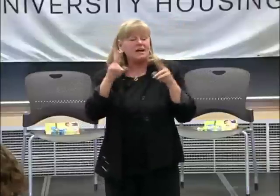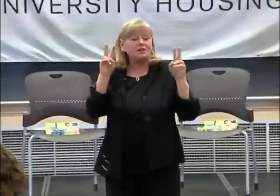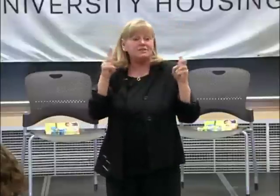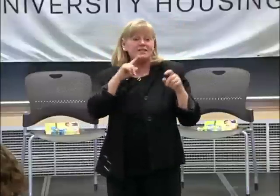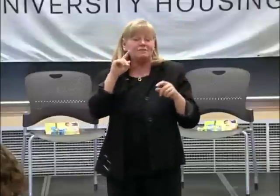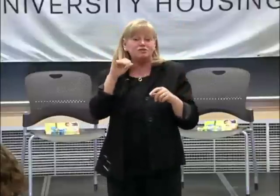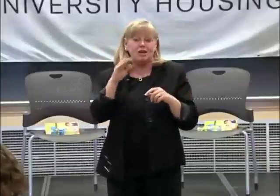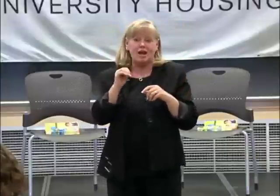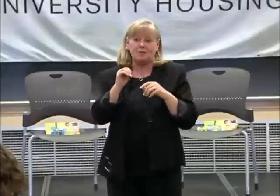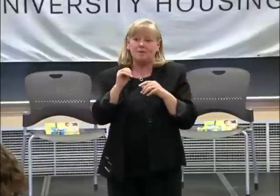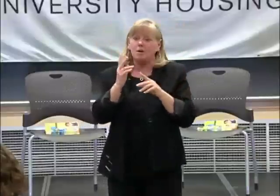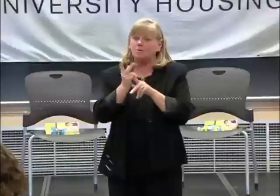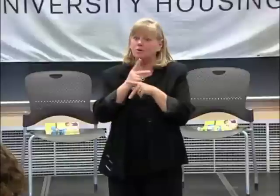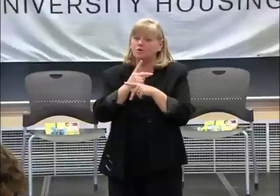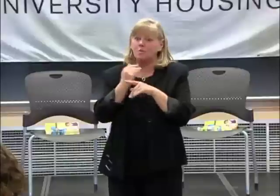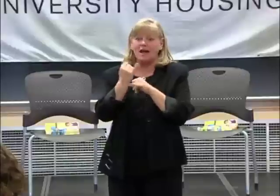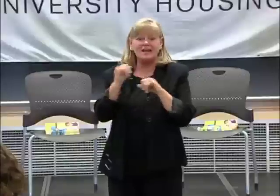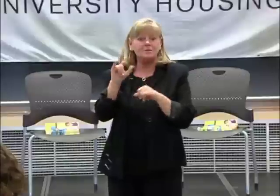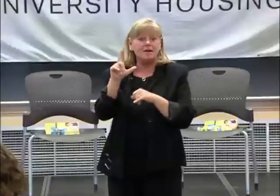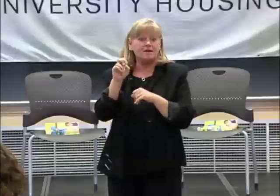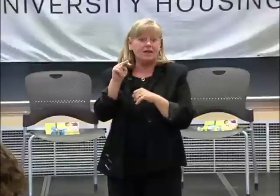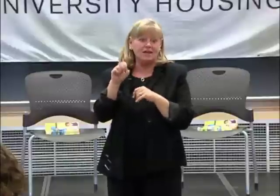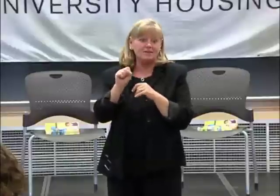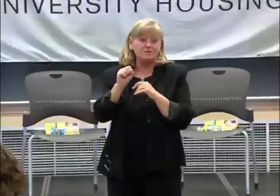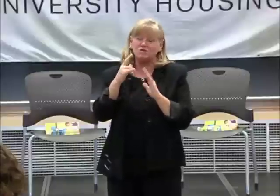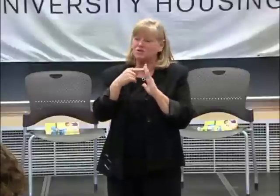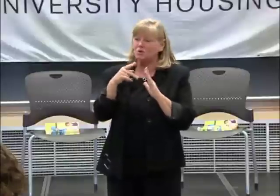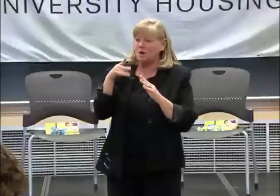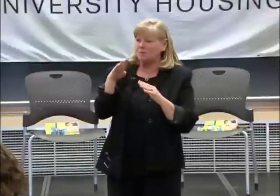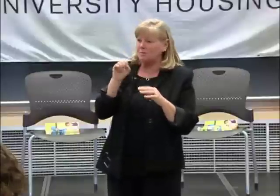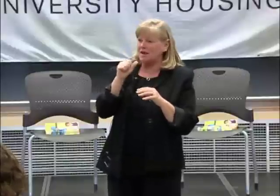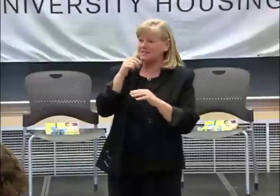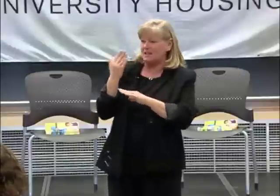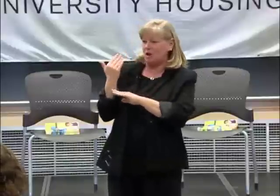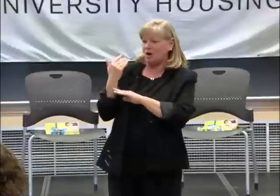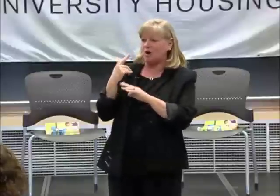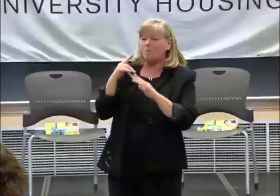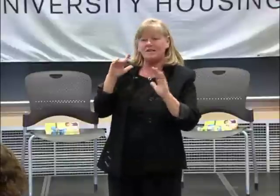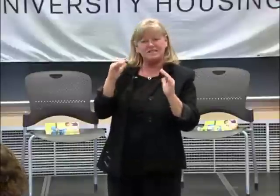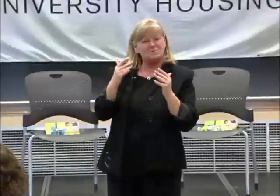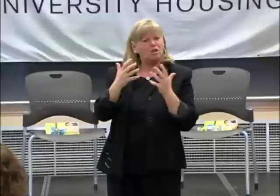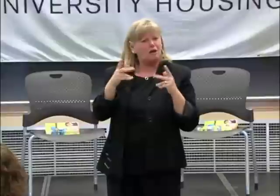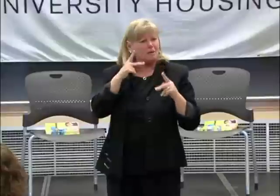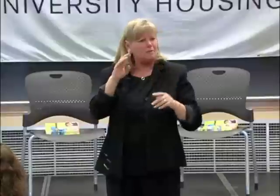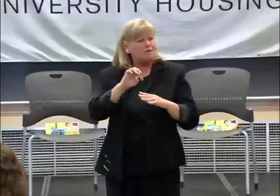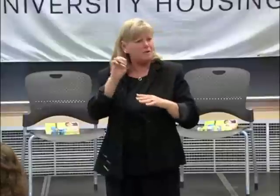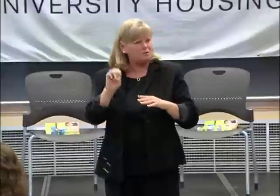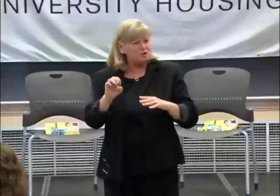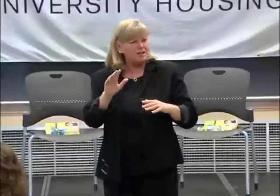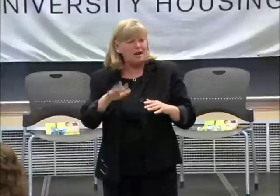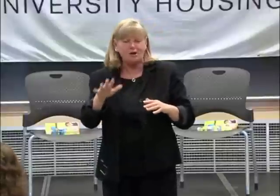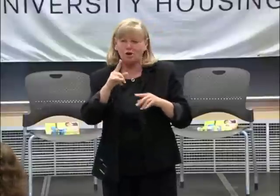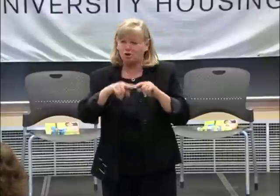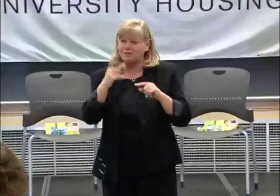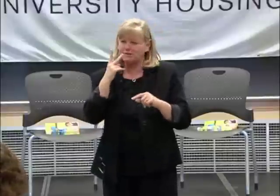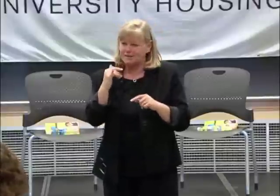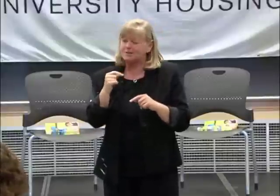entitled Deaf Jam, produced by Independent Lens, was shown on PBS not long ago, but it seems a lot of people in the Eugene area couldn't see it,